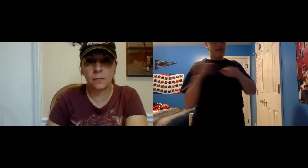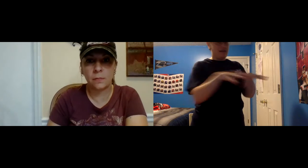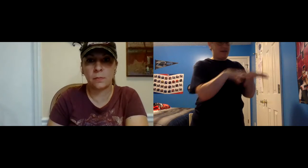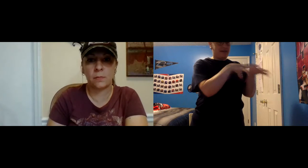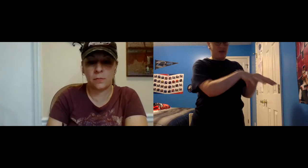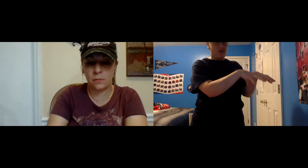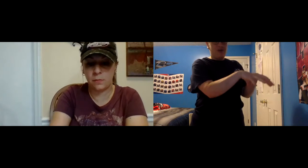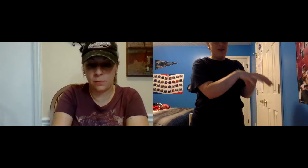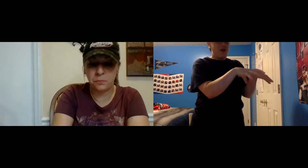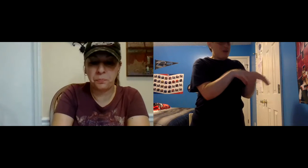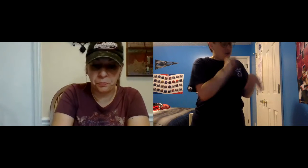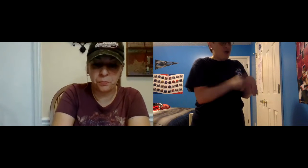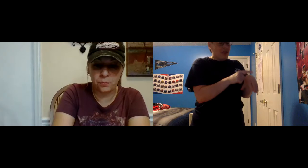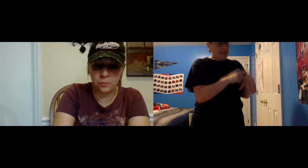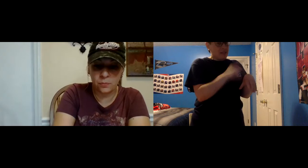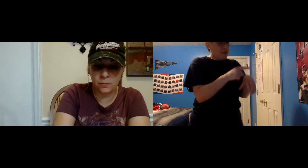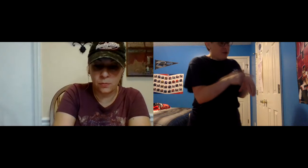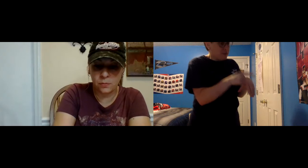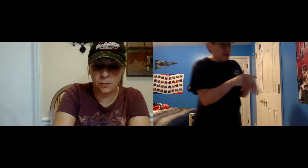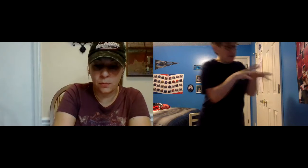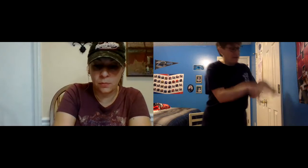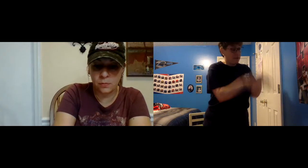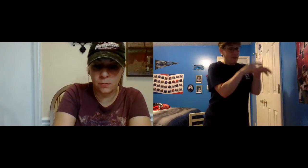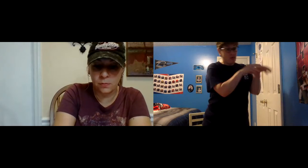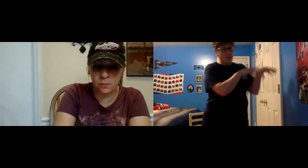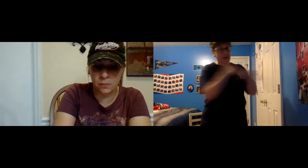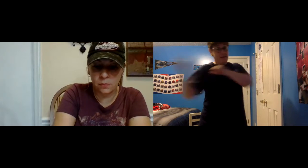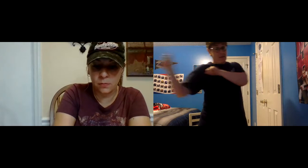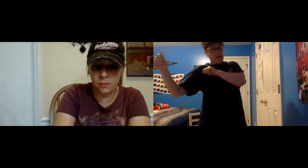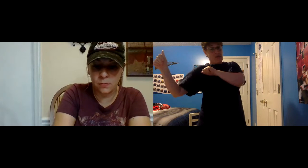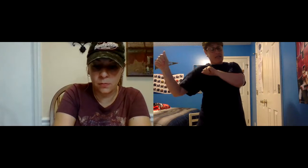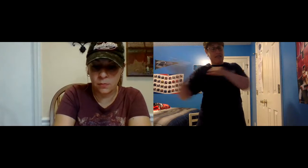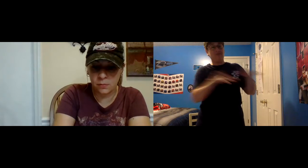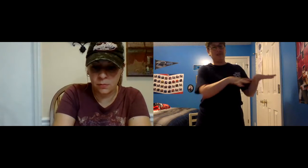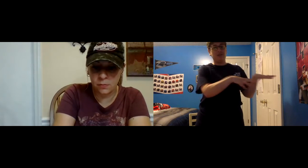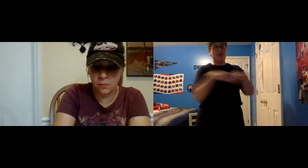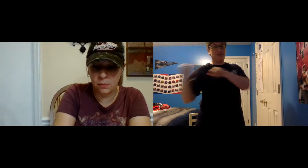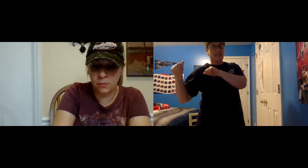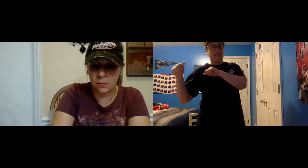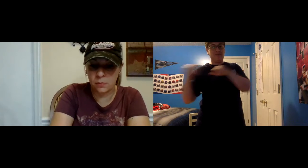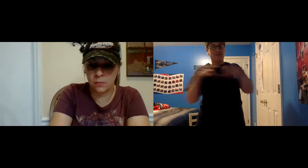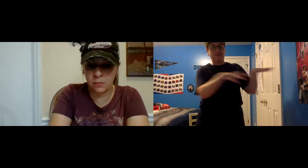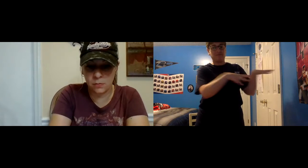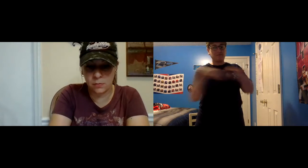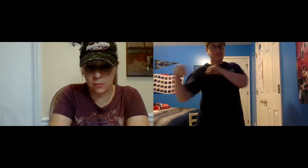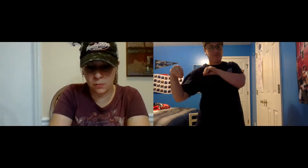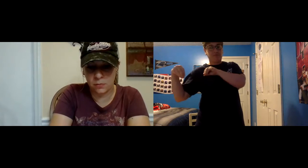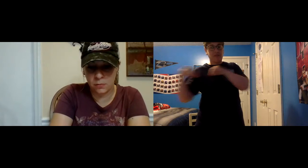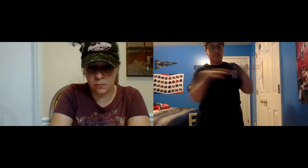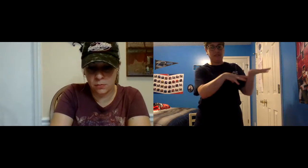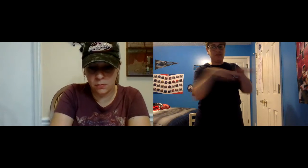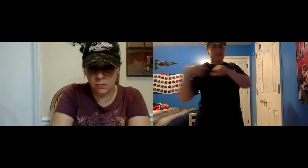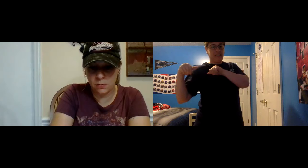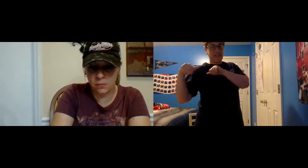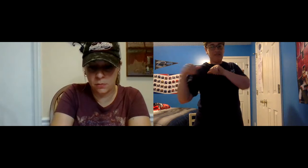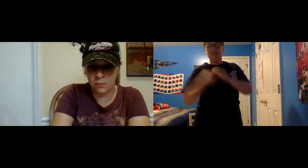showing that you don't like this person being here. I'm going to pick you up and I'm going to make you leave, you know, leave.